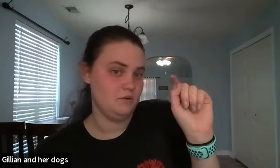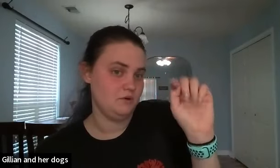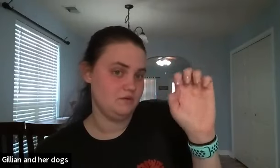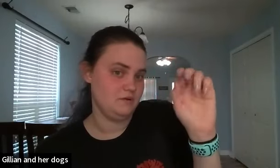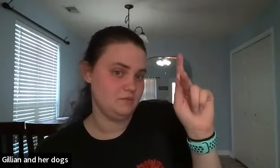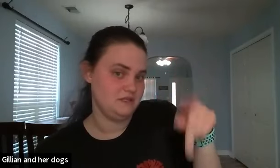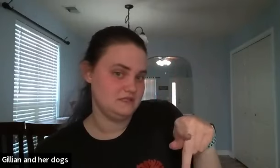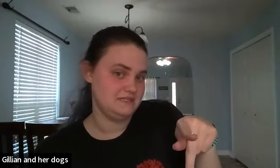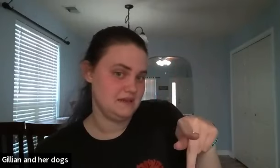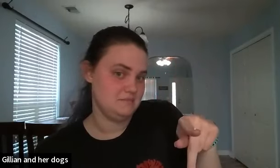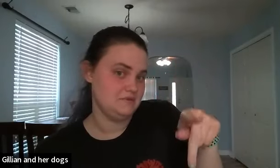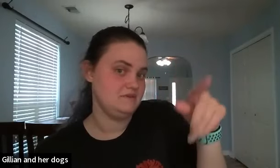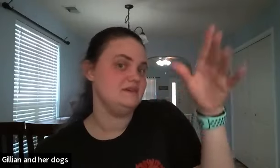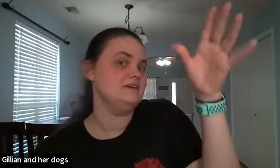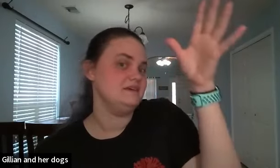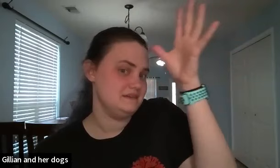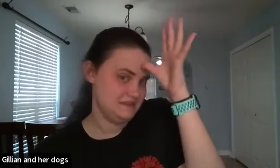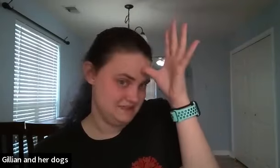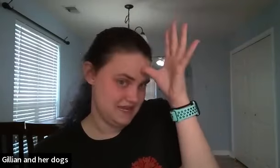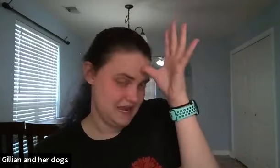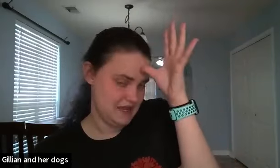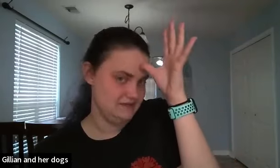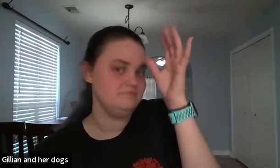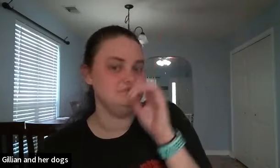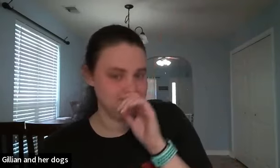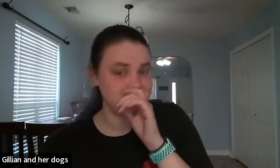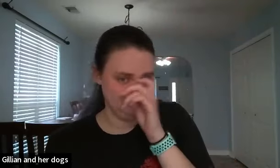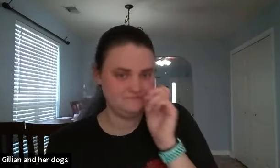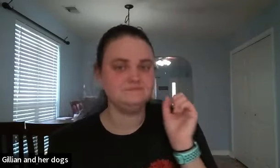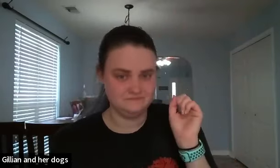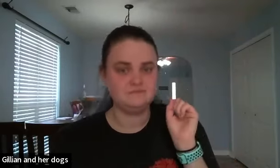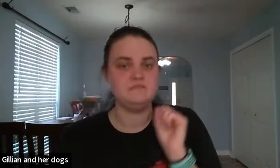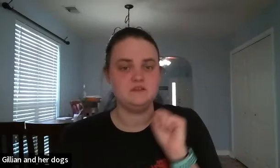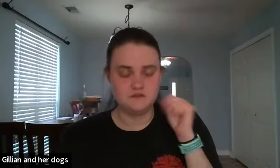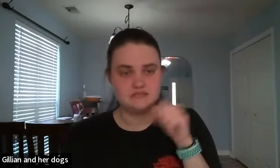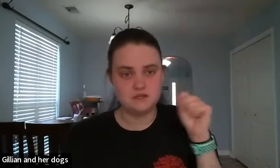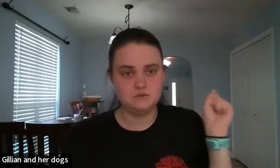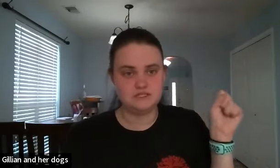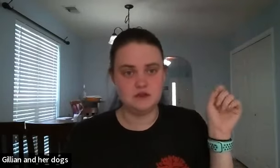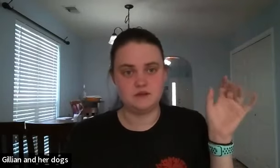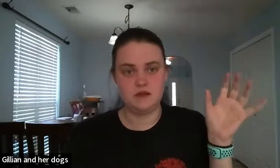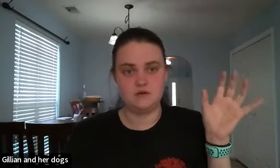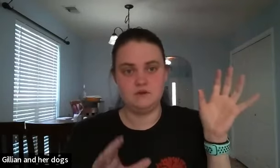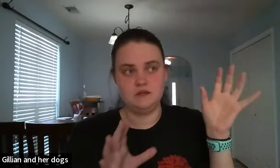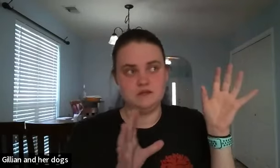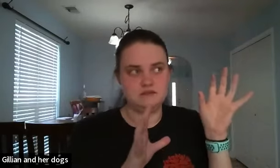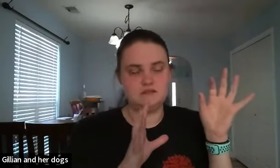or there could be step dad. Mm-hmm. So that's how you would talk about the